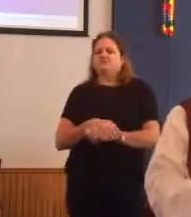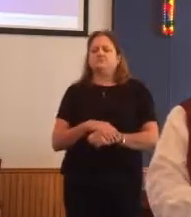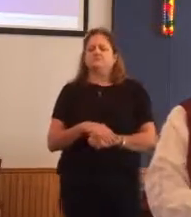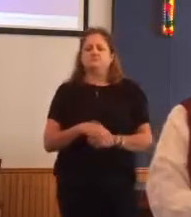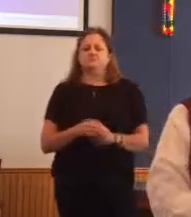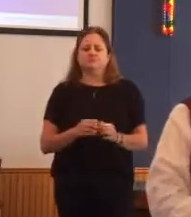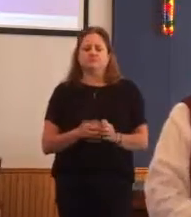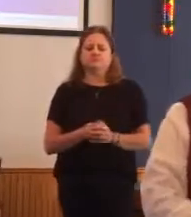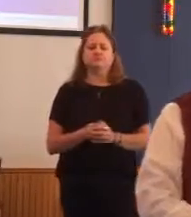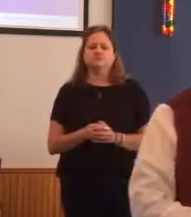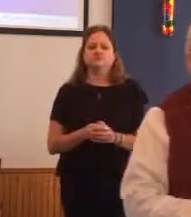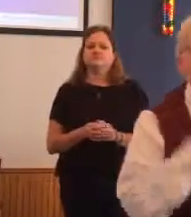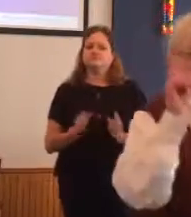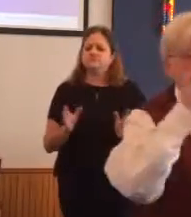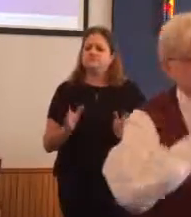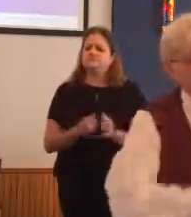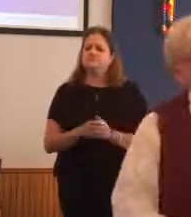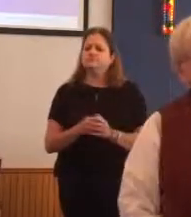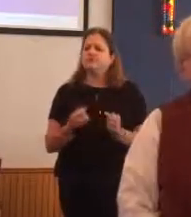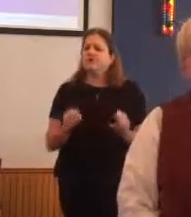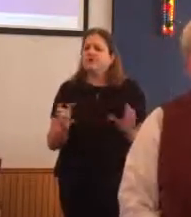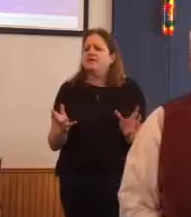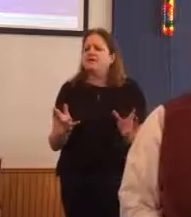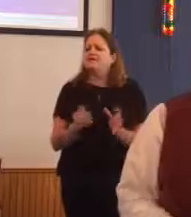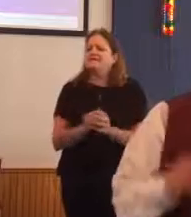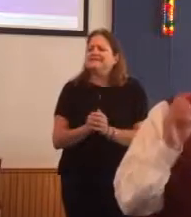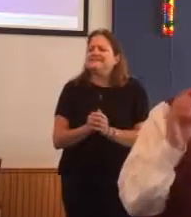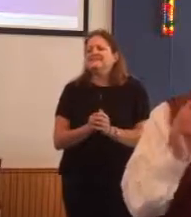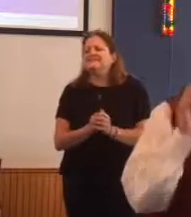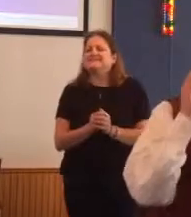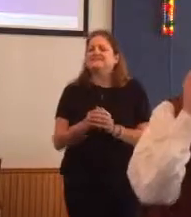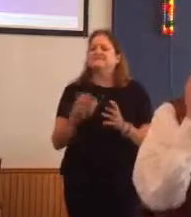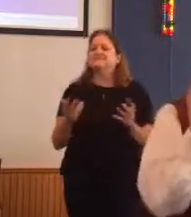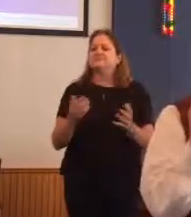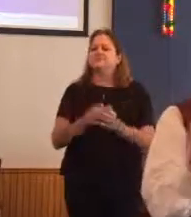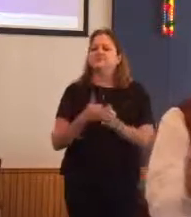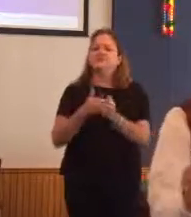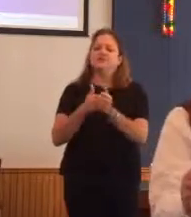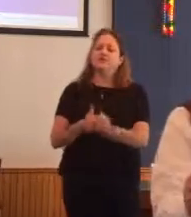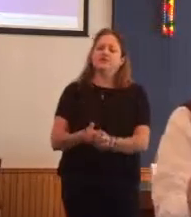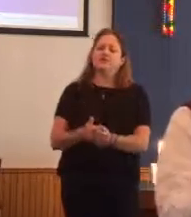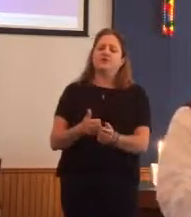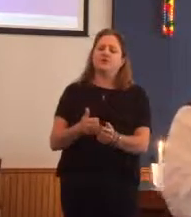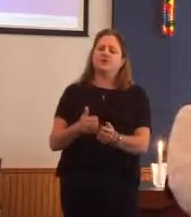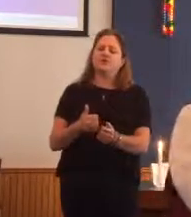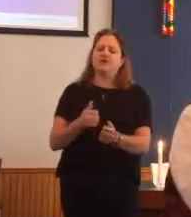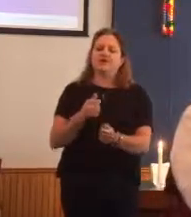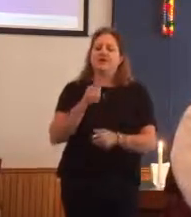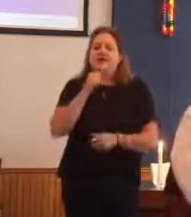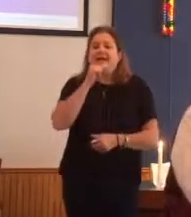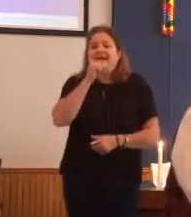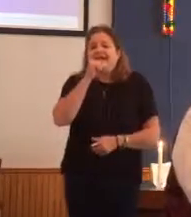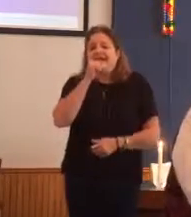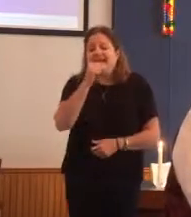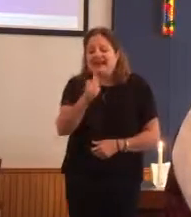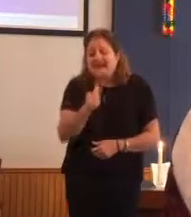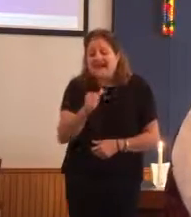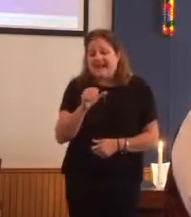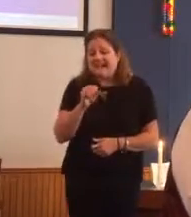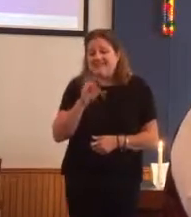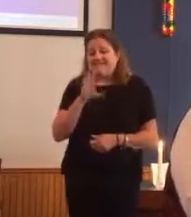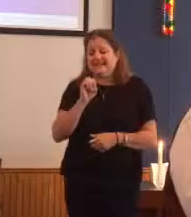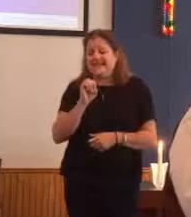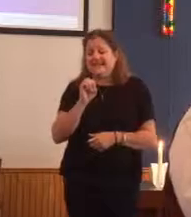And let's try to sometimes follow an unsafe, dangerous